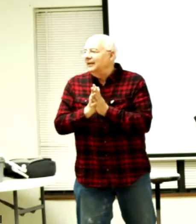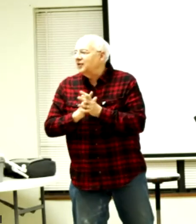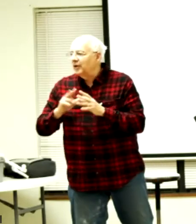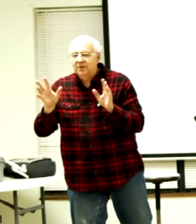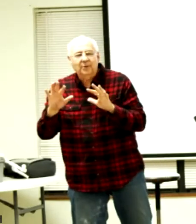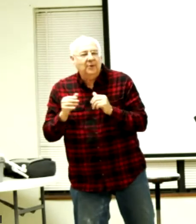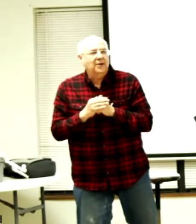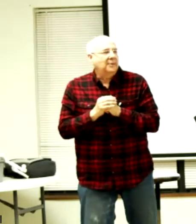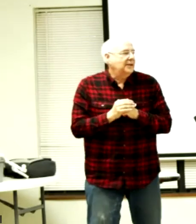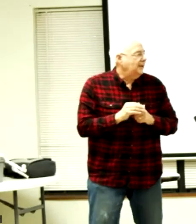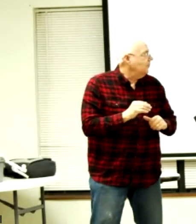that's gross, so we won't talk about that.